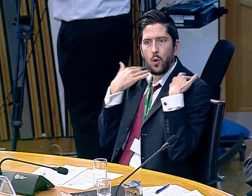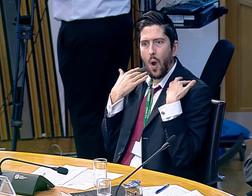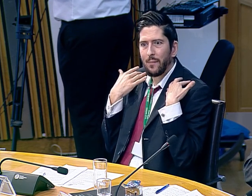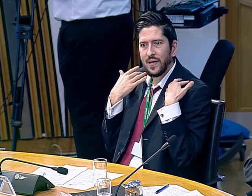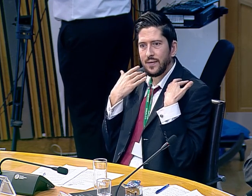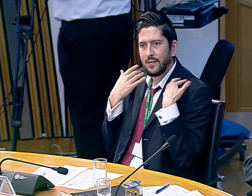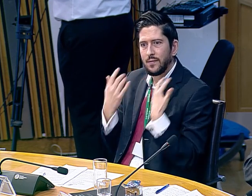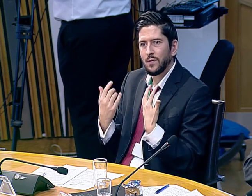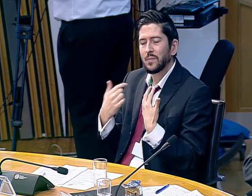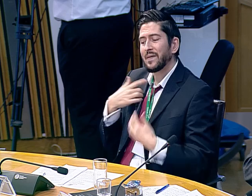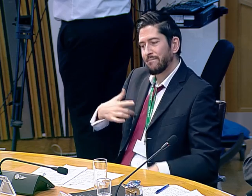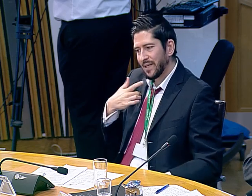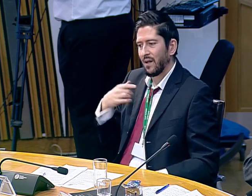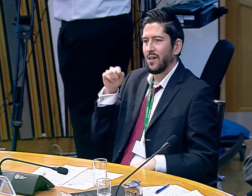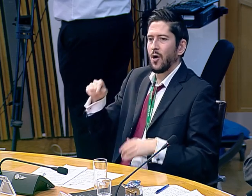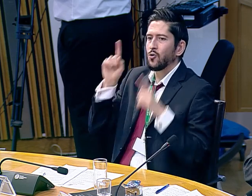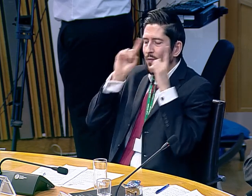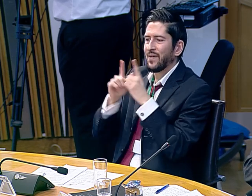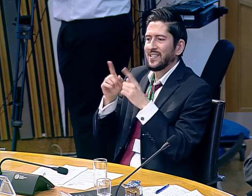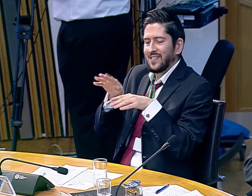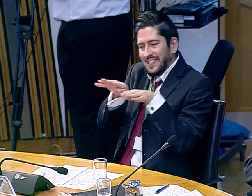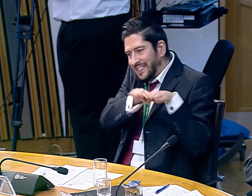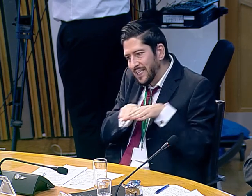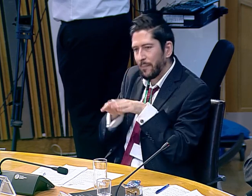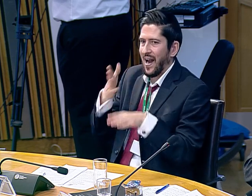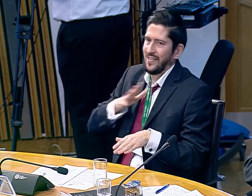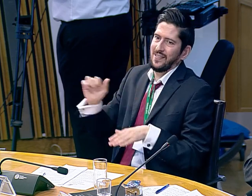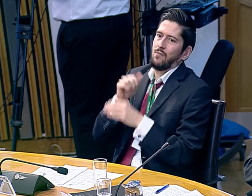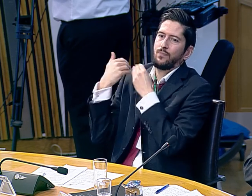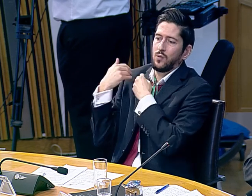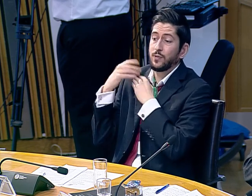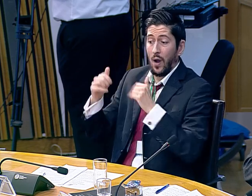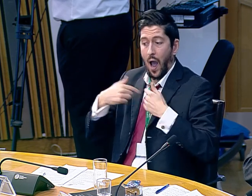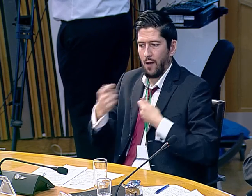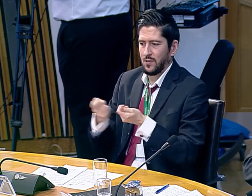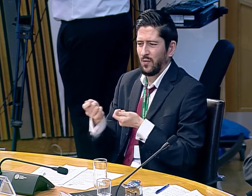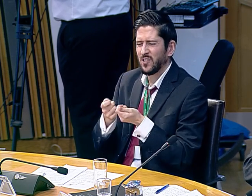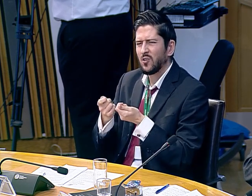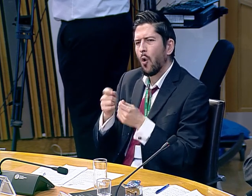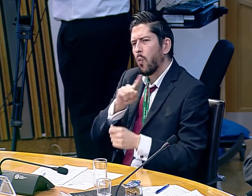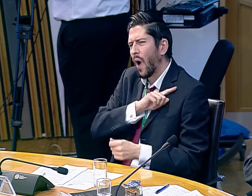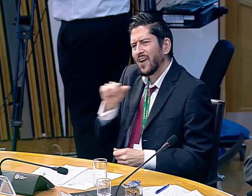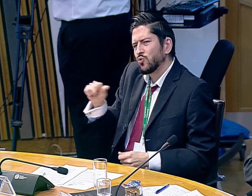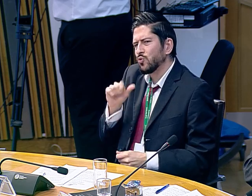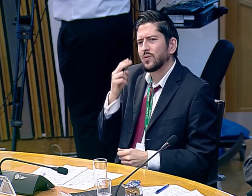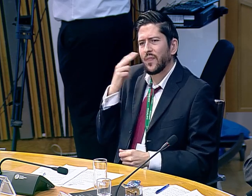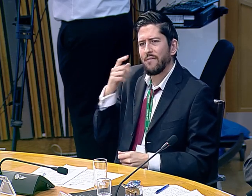responsibility for organising their own communication support and booking their own interpreters and so on for the whole of